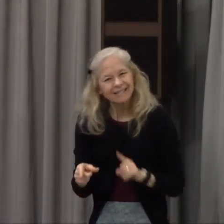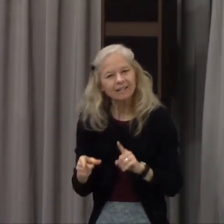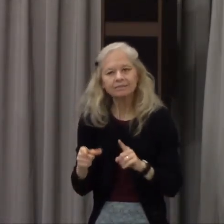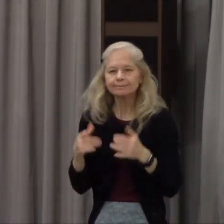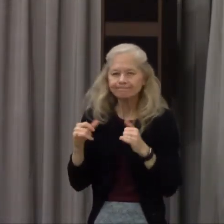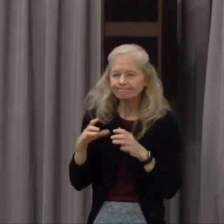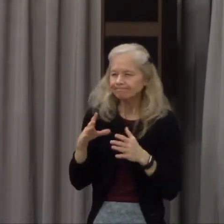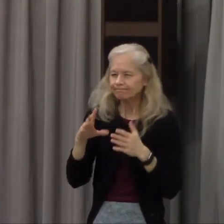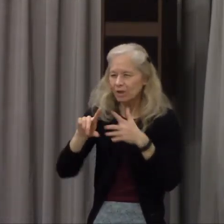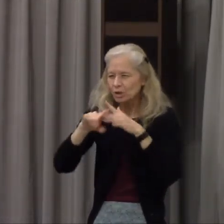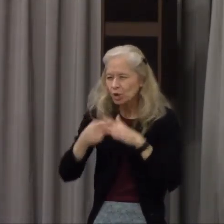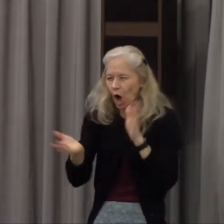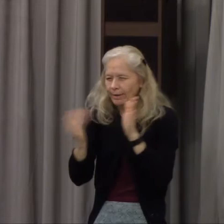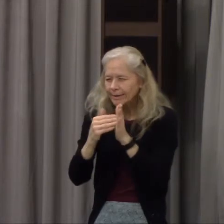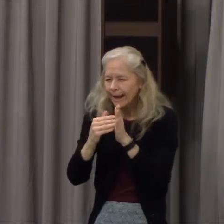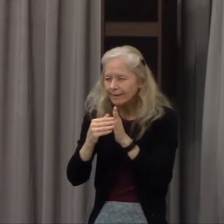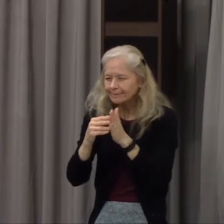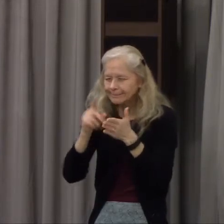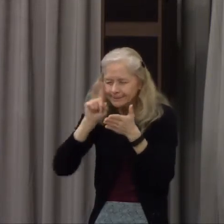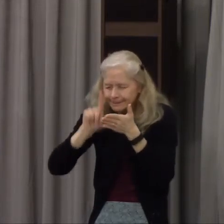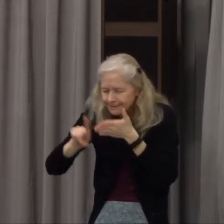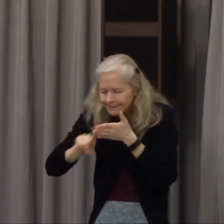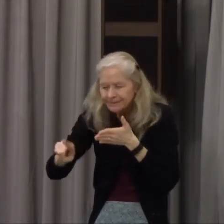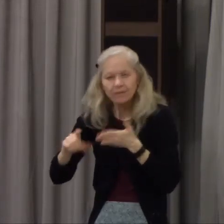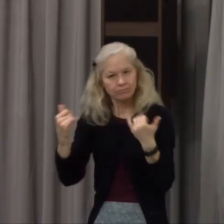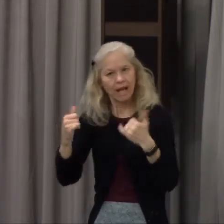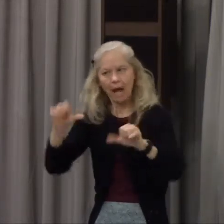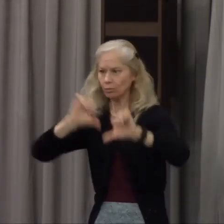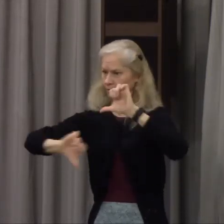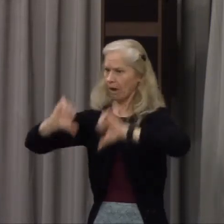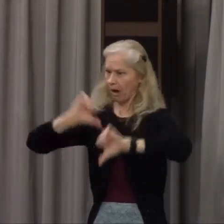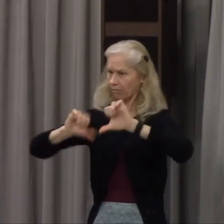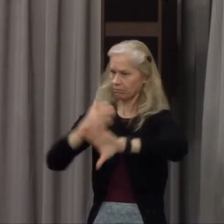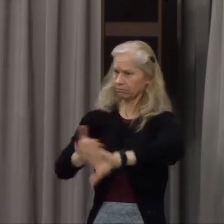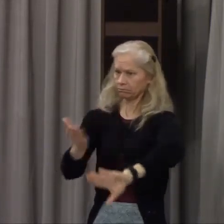of science that has progressed and everything, to actually turn around and convict that person